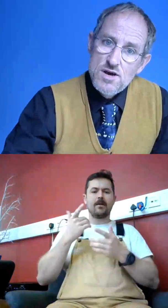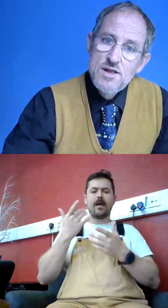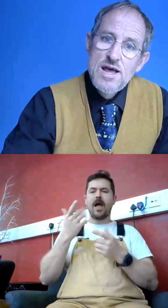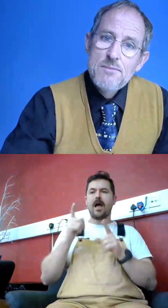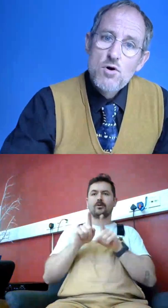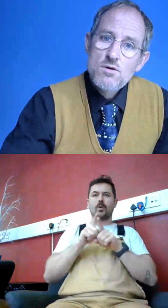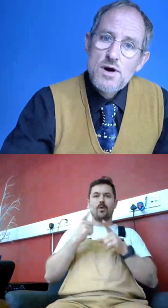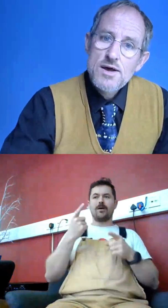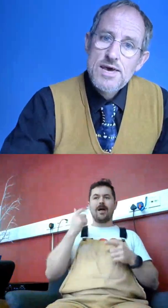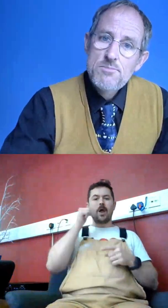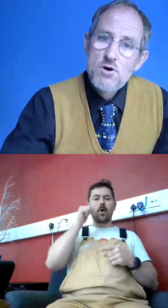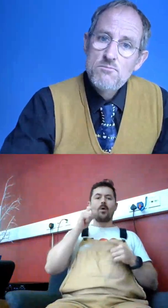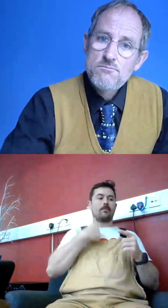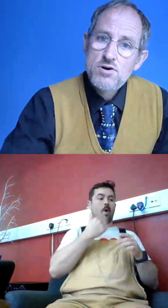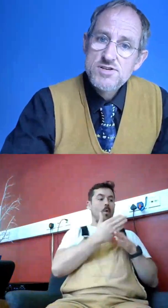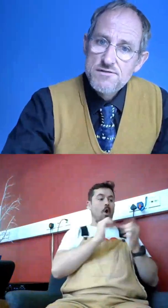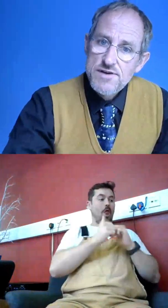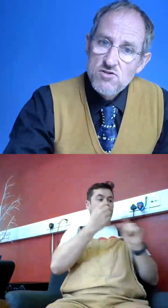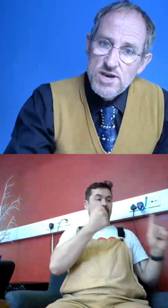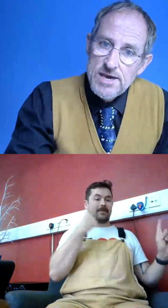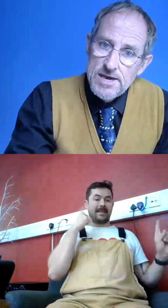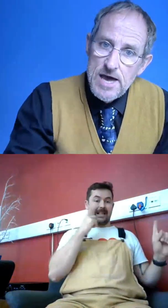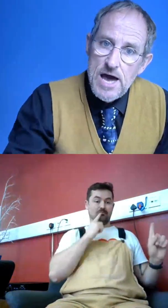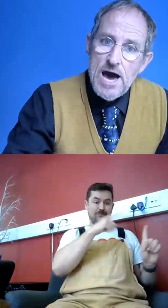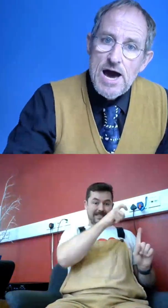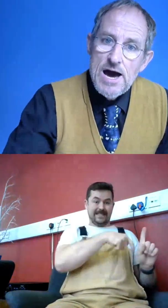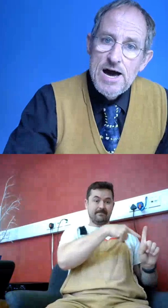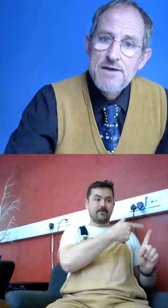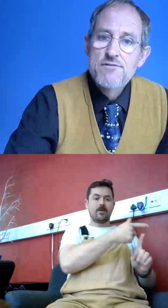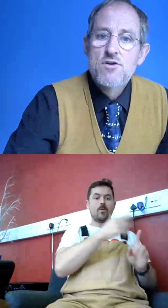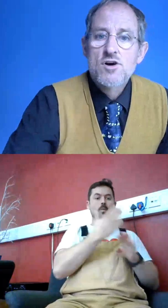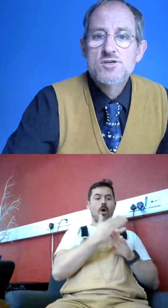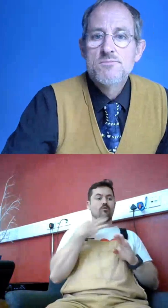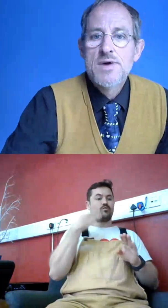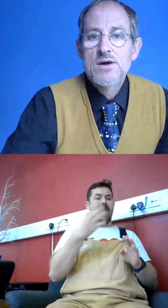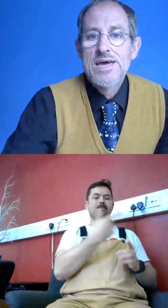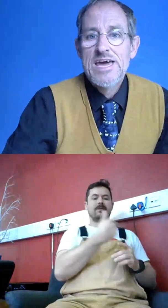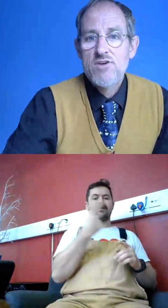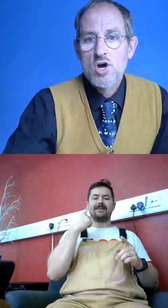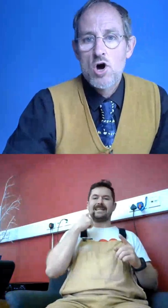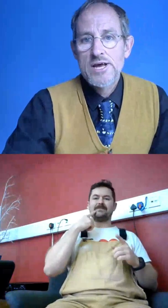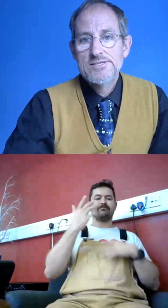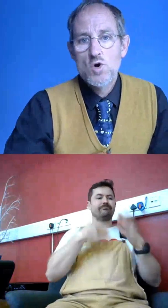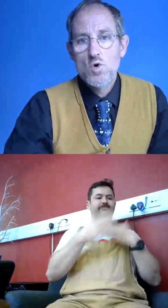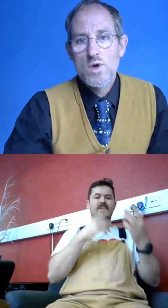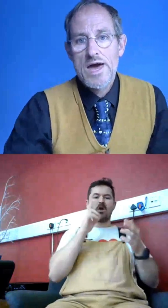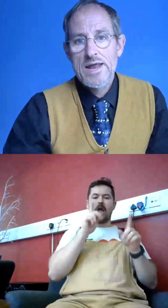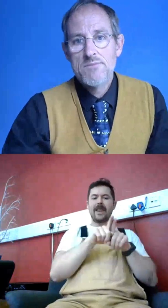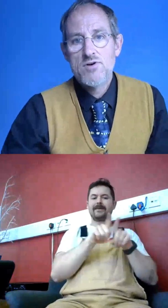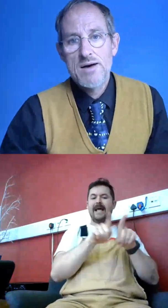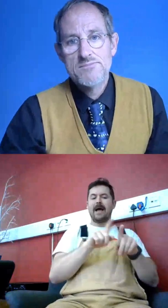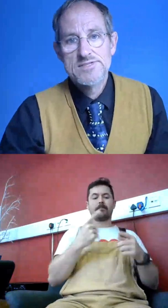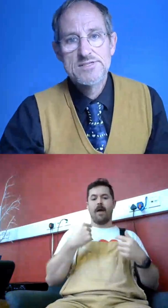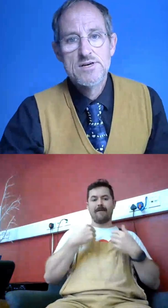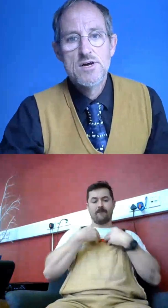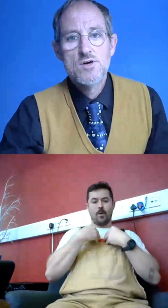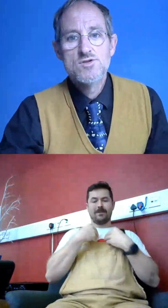about earlier, but I keep on persevering. I've got some hearing colleagues who